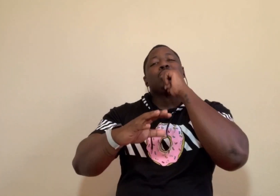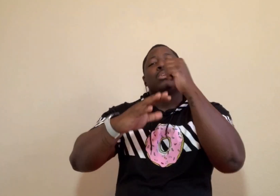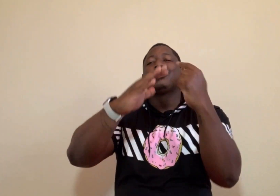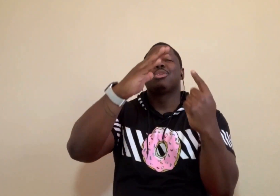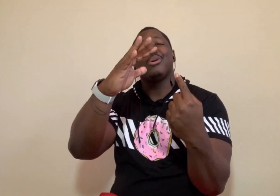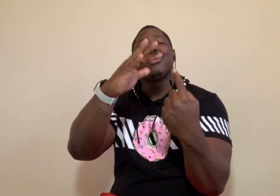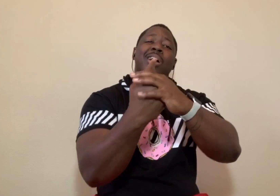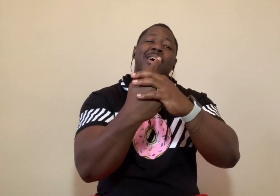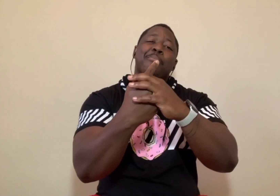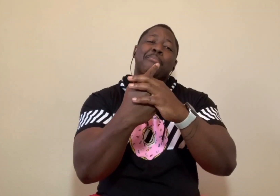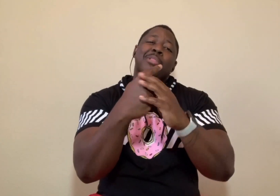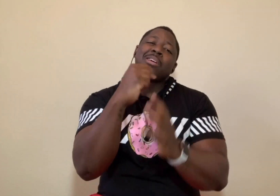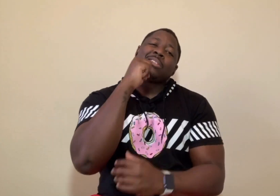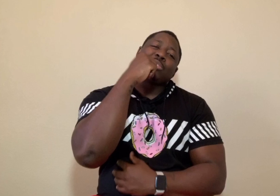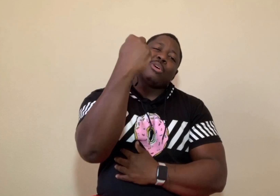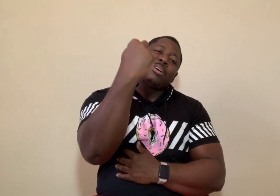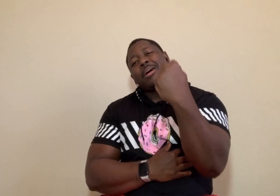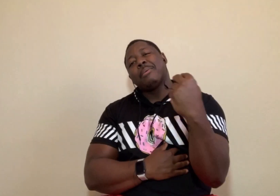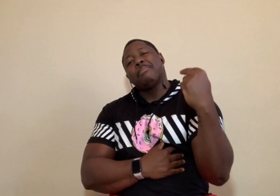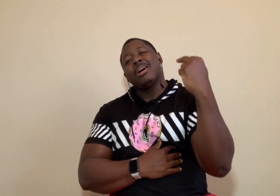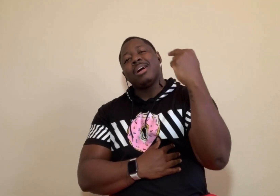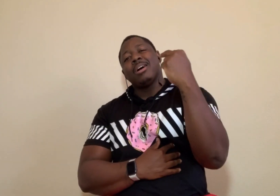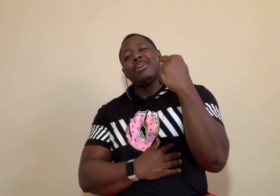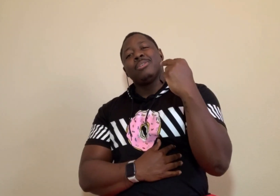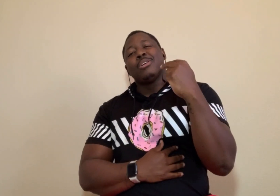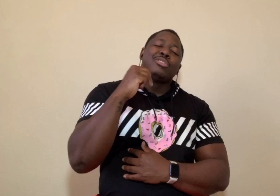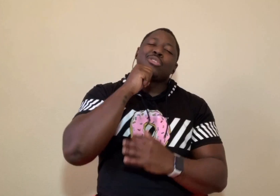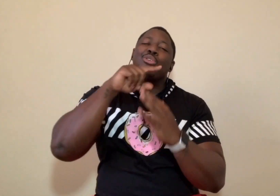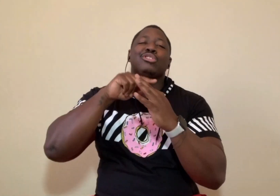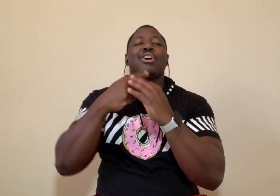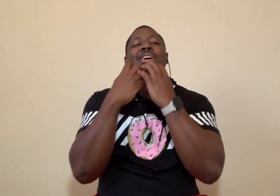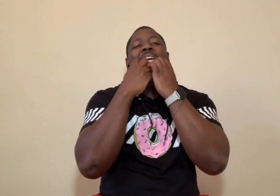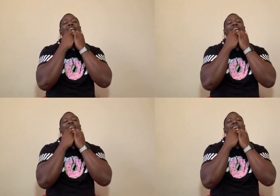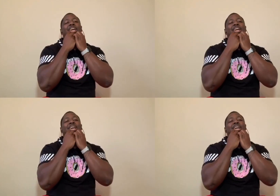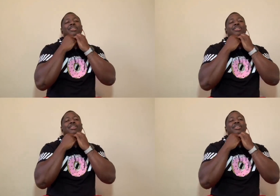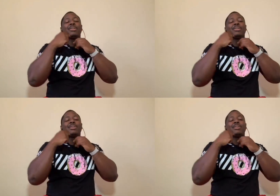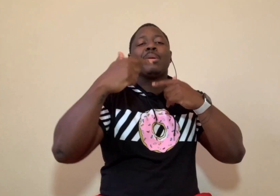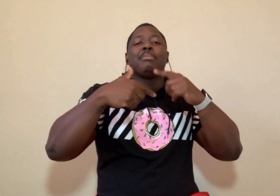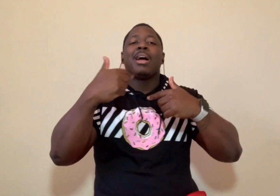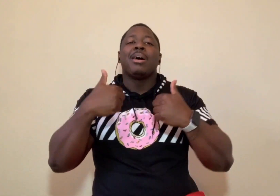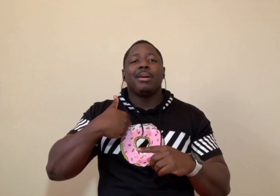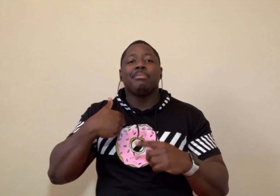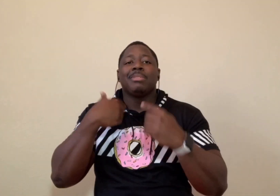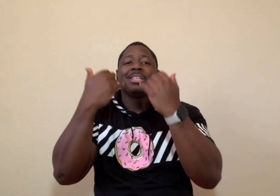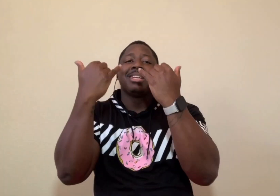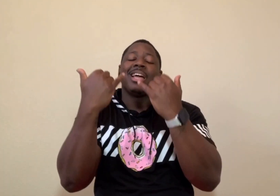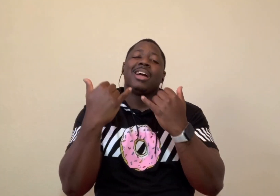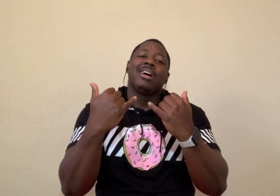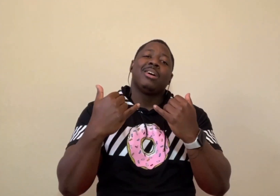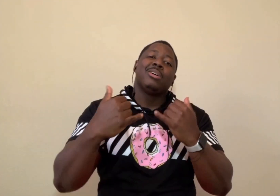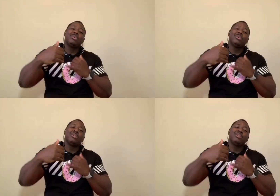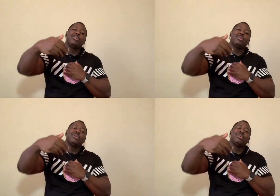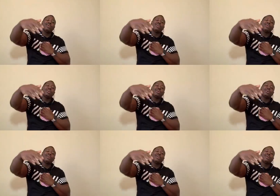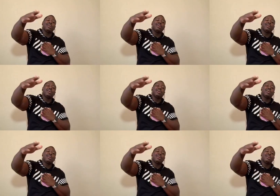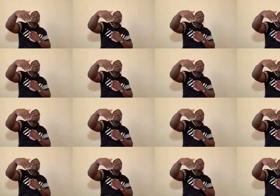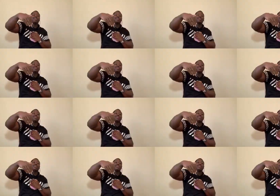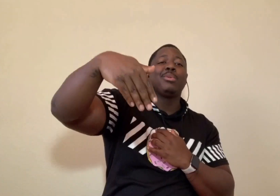don't show up, don't come out, don't start caring about me now. Walk